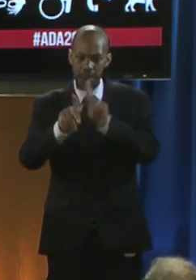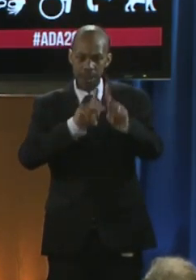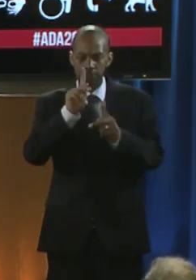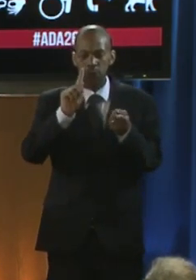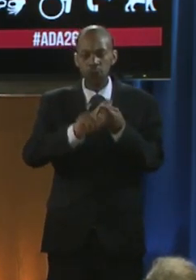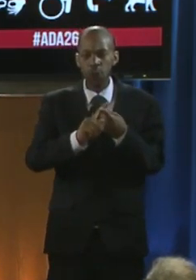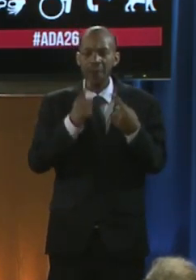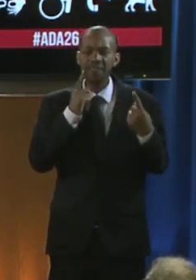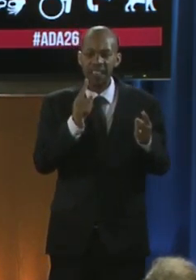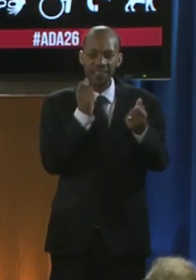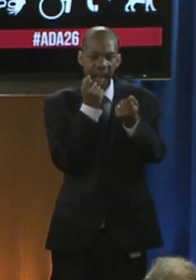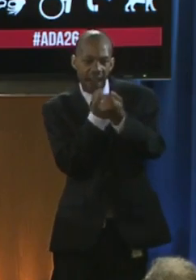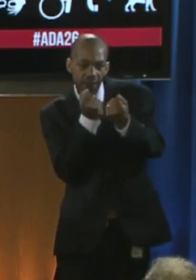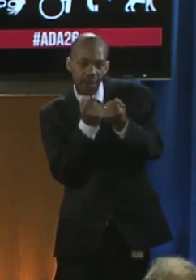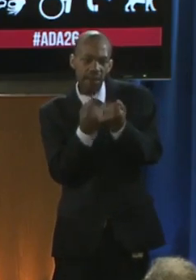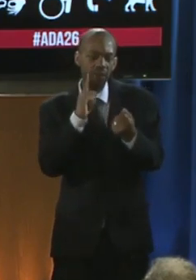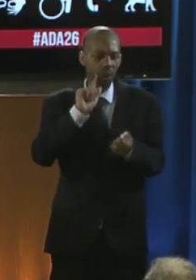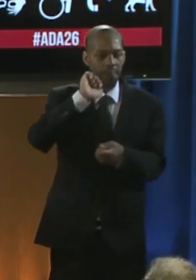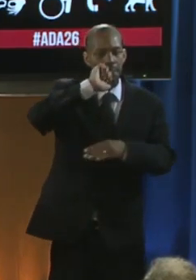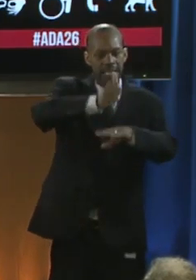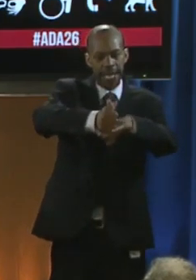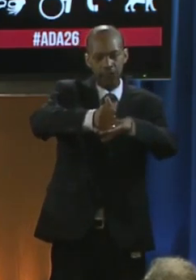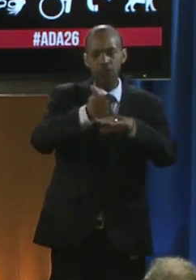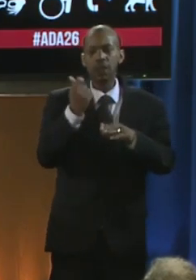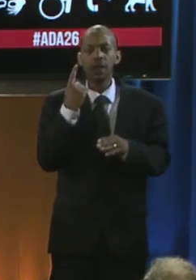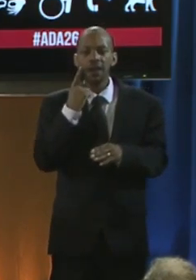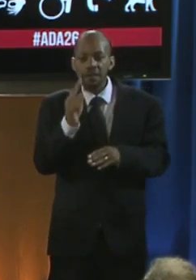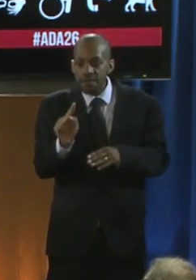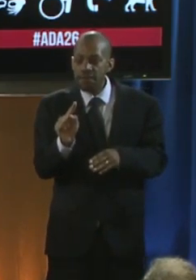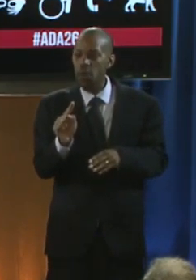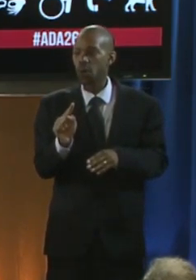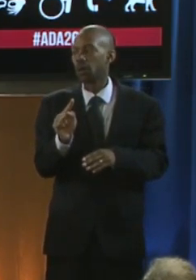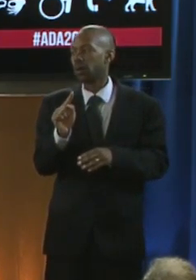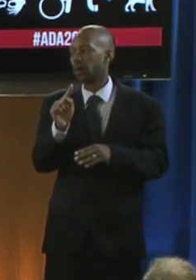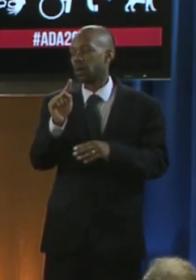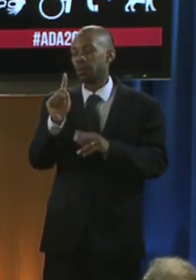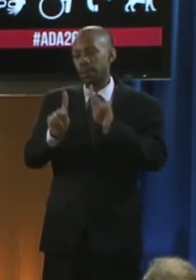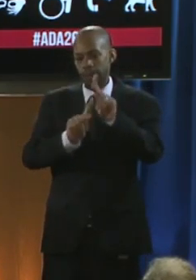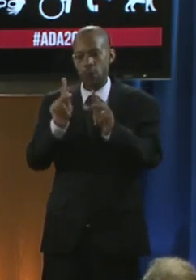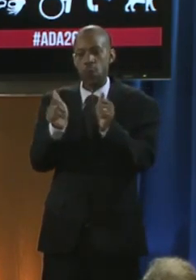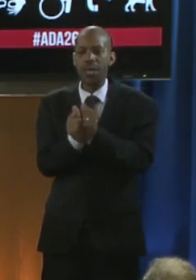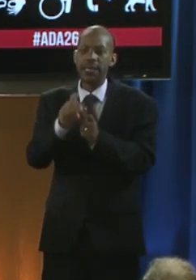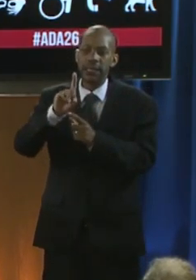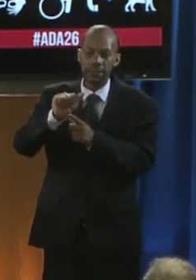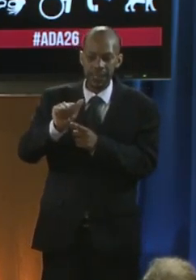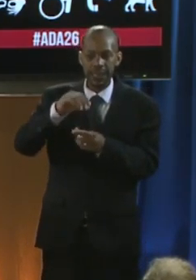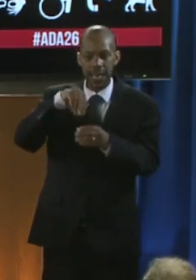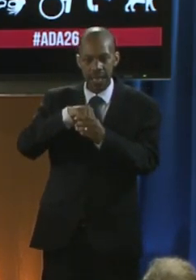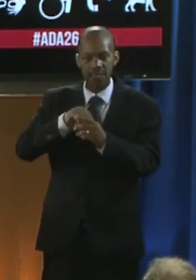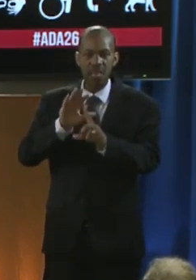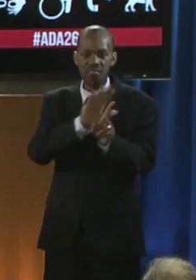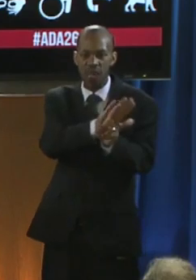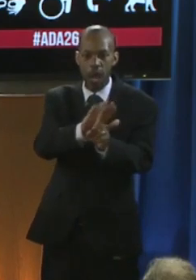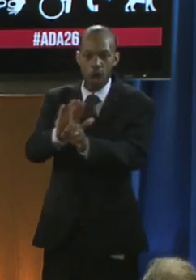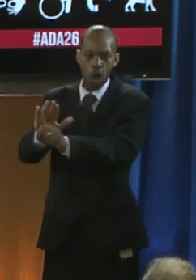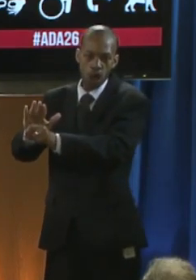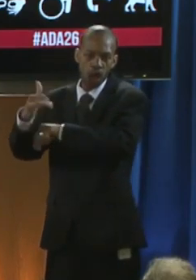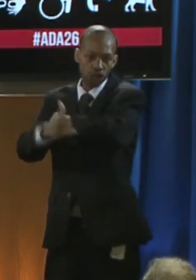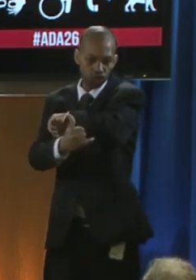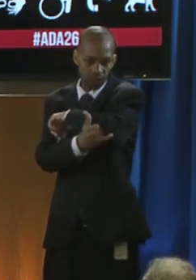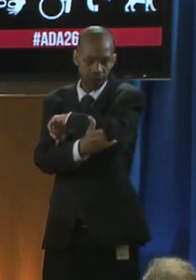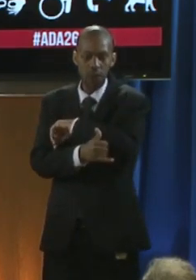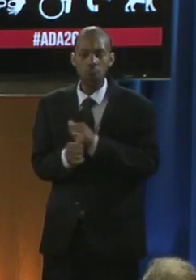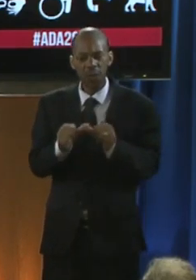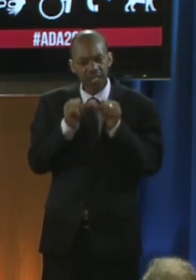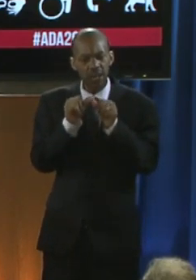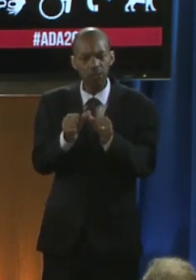effectively advocate for implementation of the Convention on the Rights of Persons with Disabilities in their countries. We